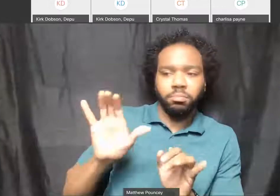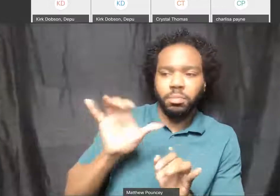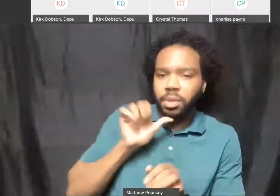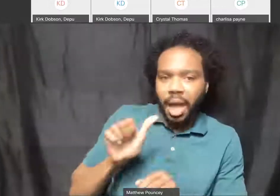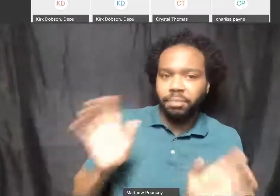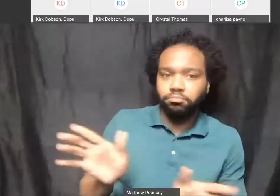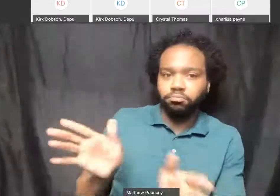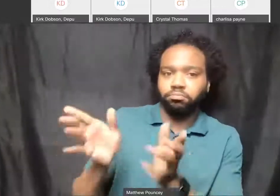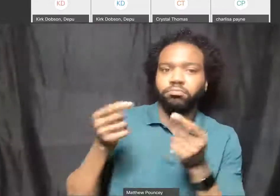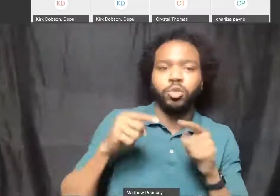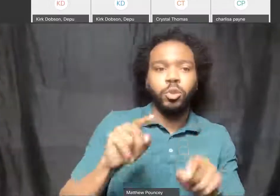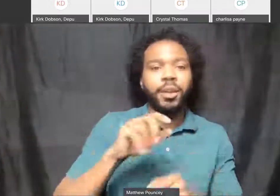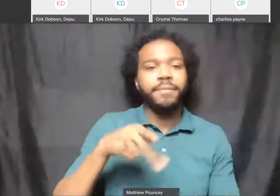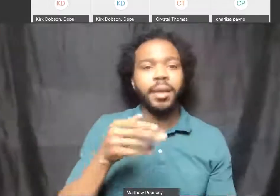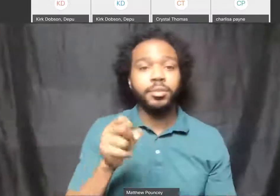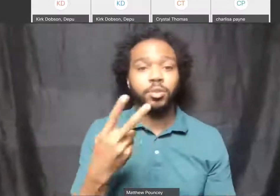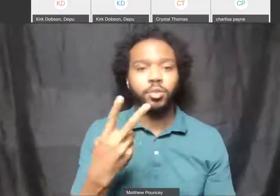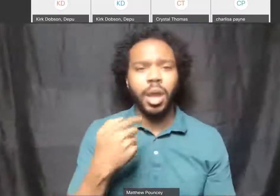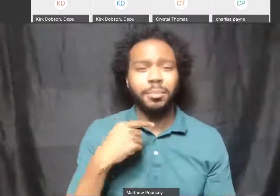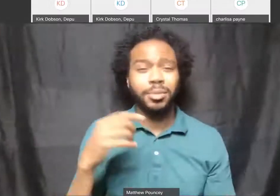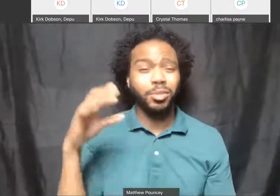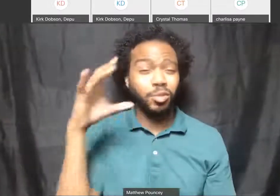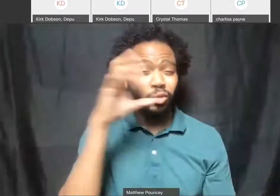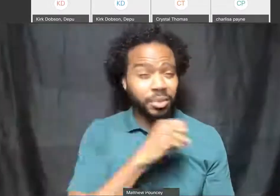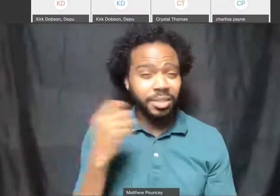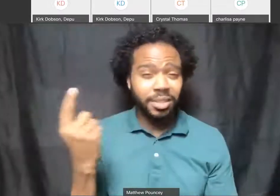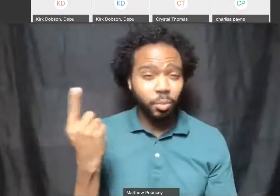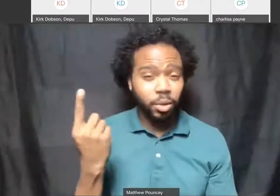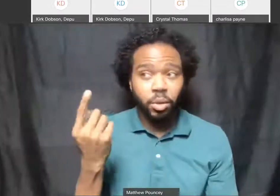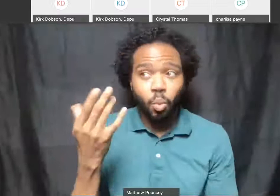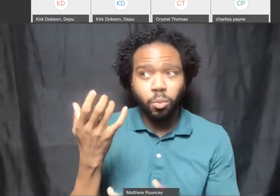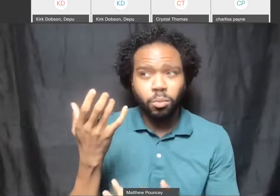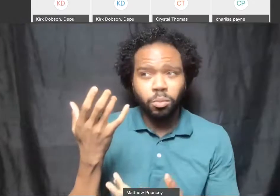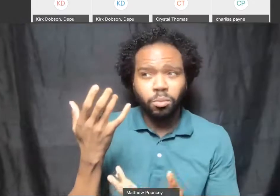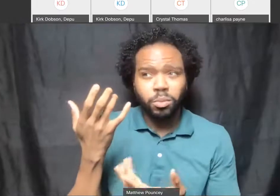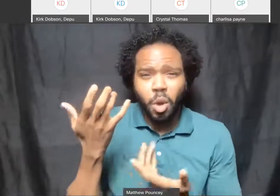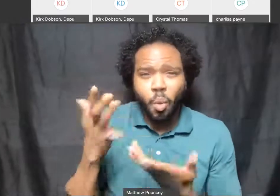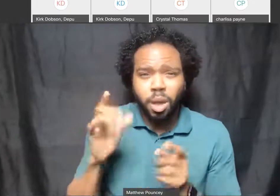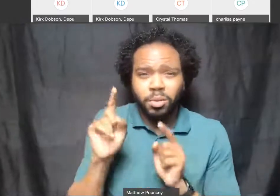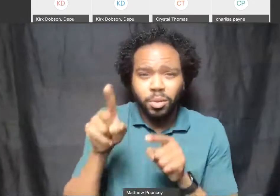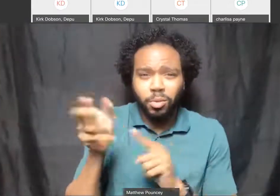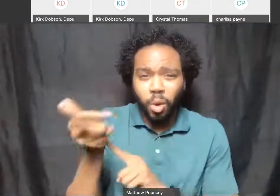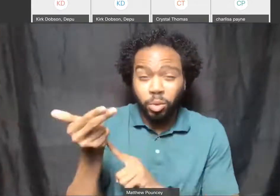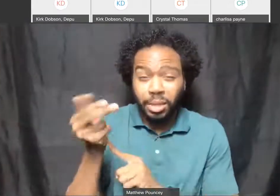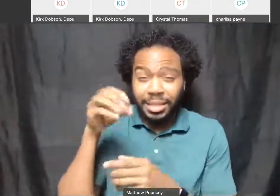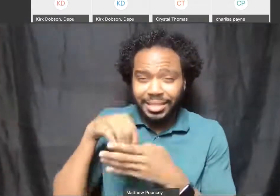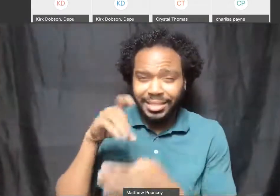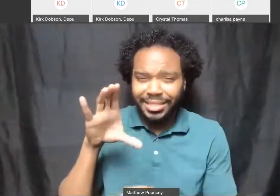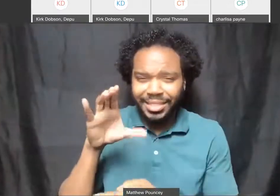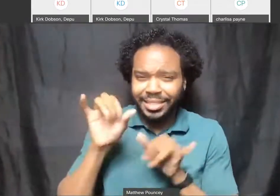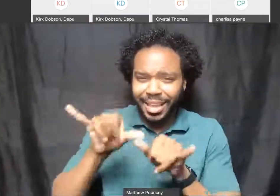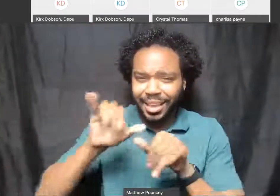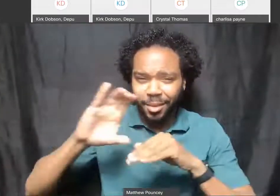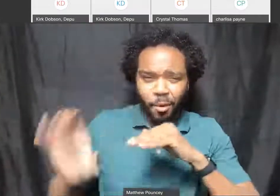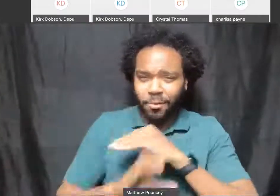I'm assuming that someone isn't wanting to go to a hotel in DC and spend the night. So a